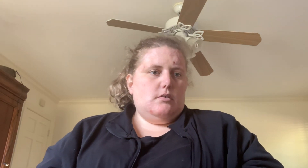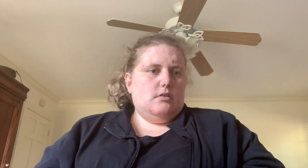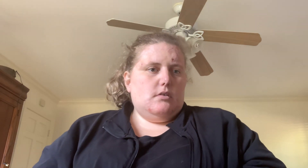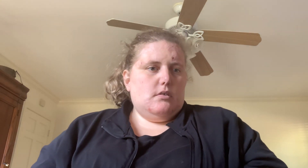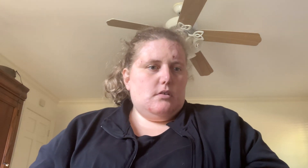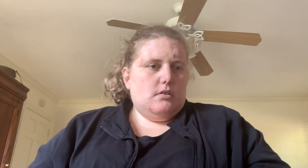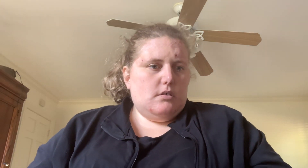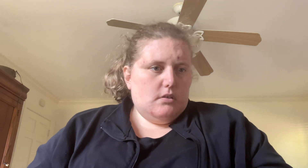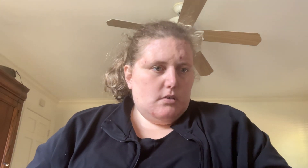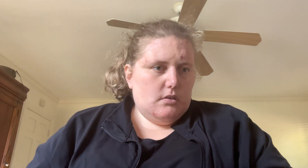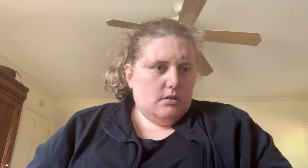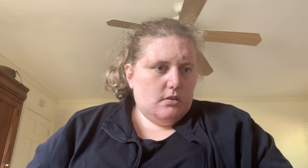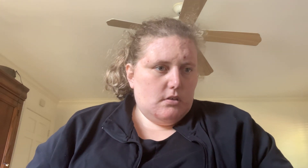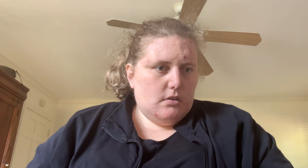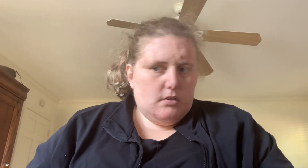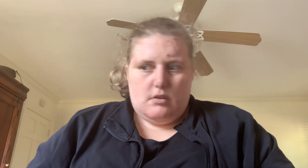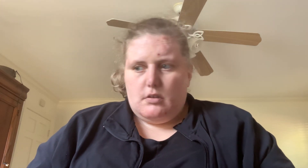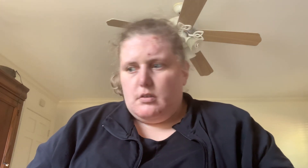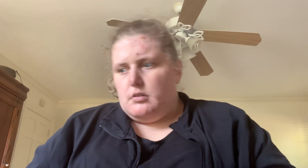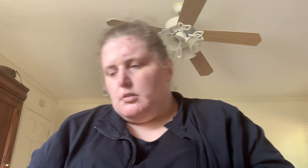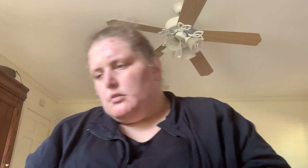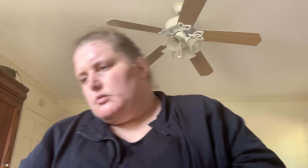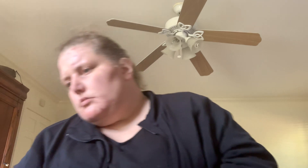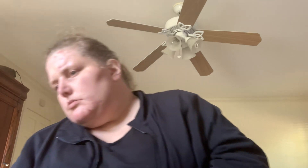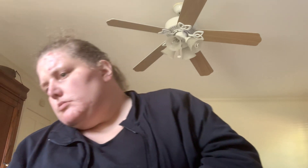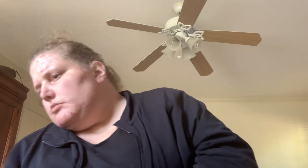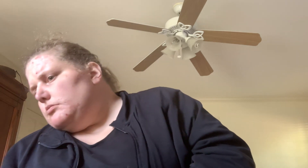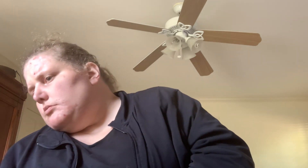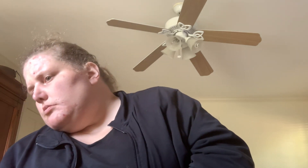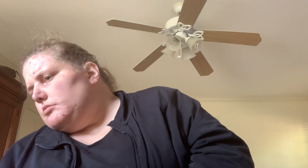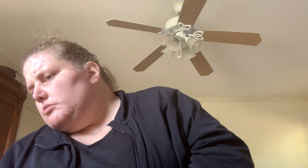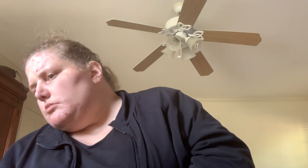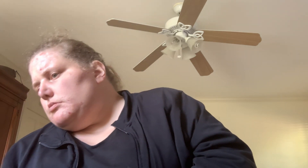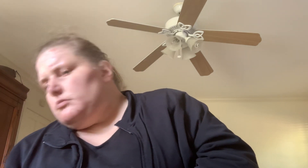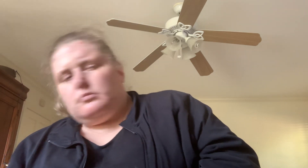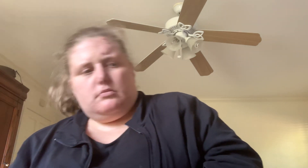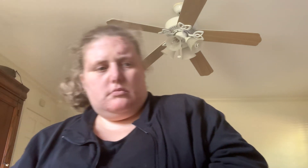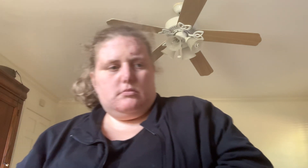HCl is the amount in 1 mole of HCl.